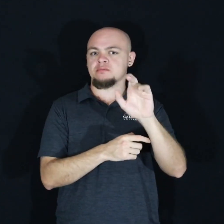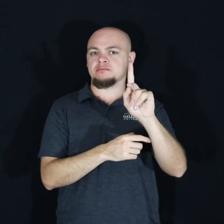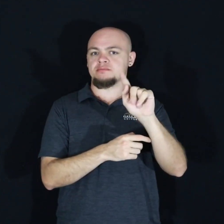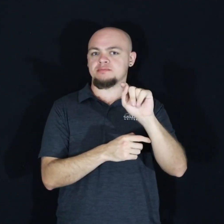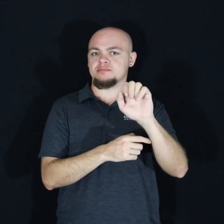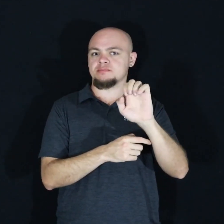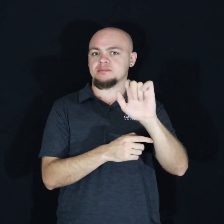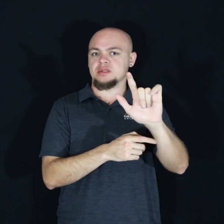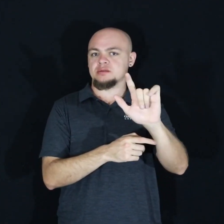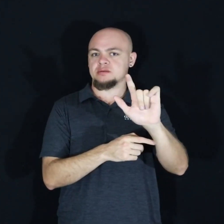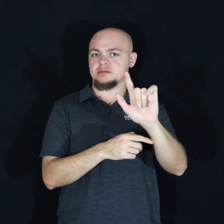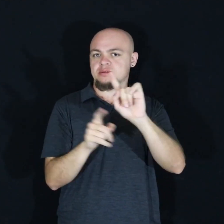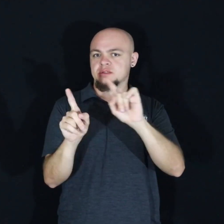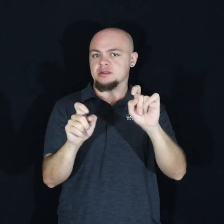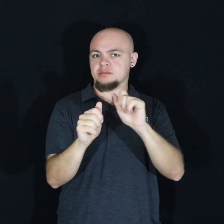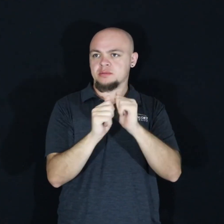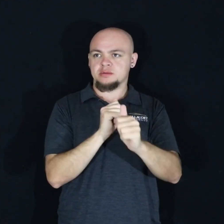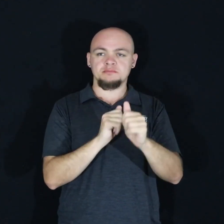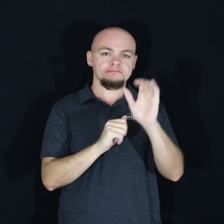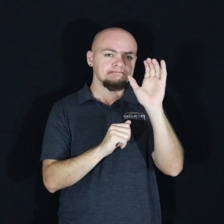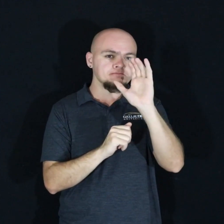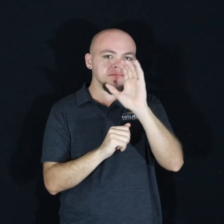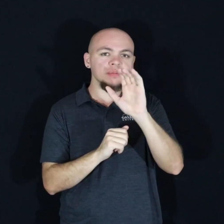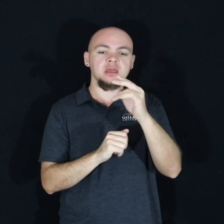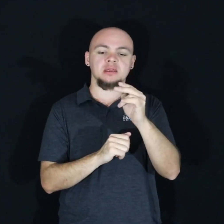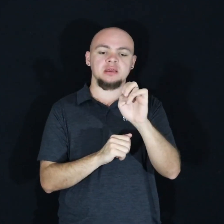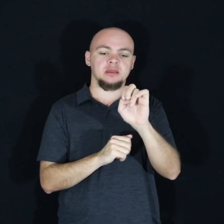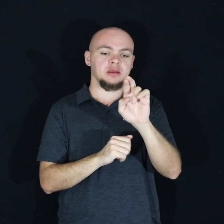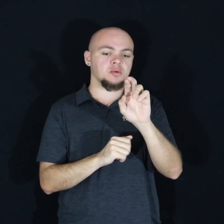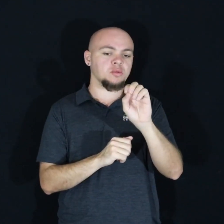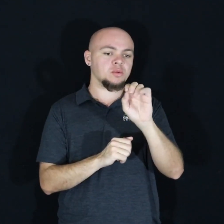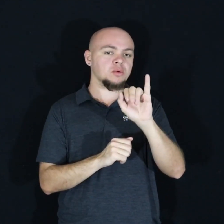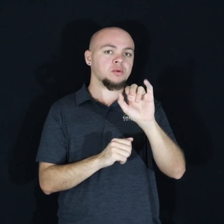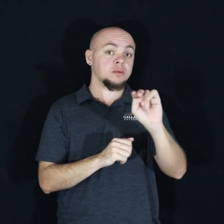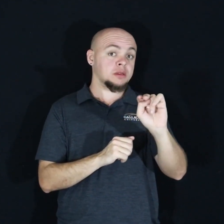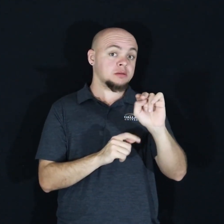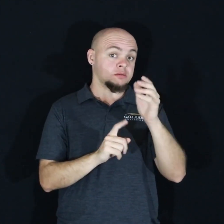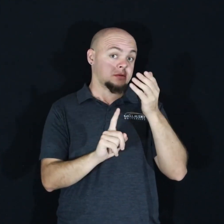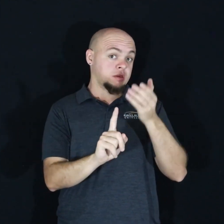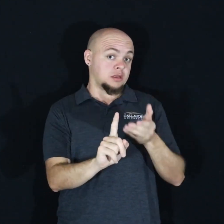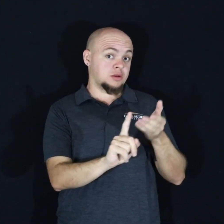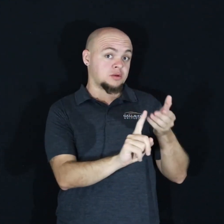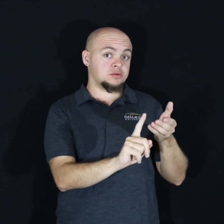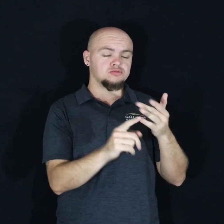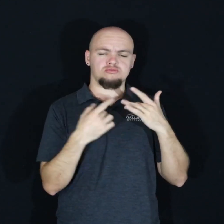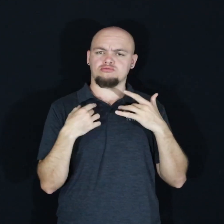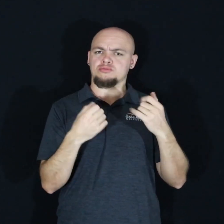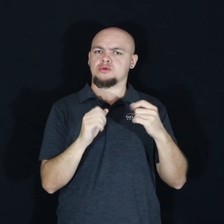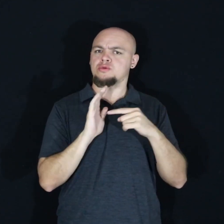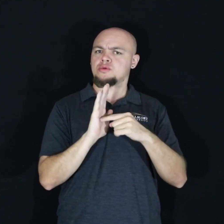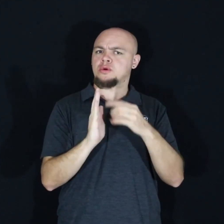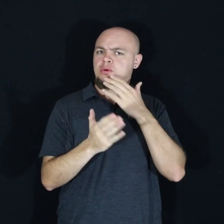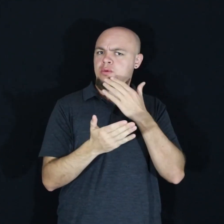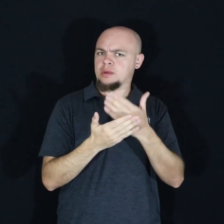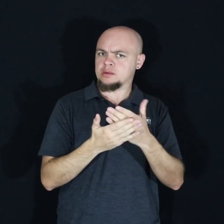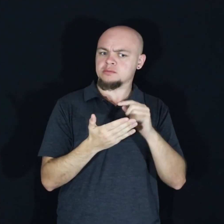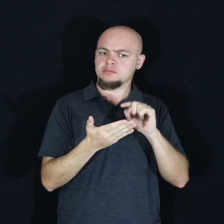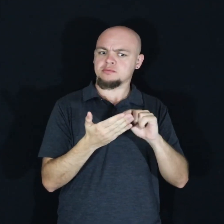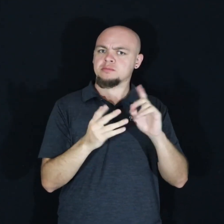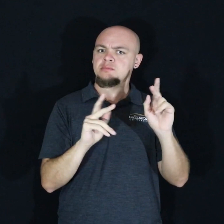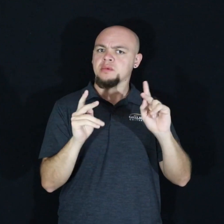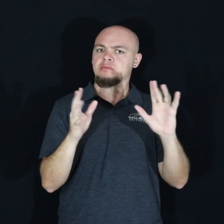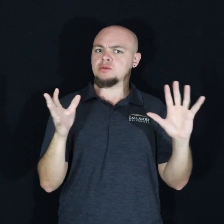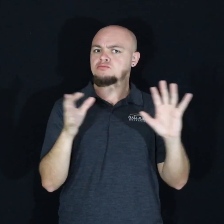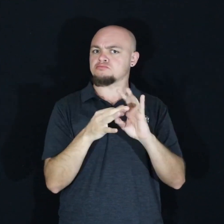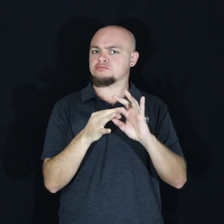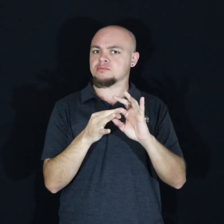and to seek out the heroines who are there, who show real courage, who bring people together,